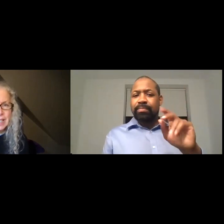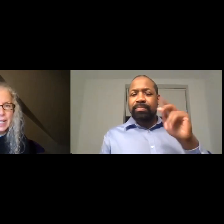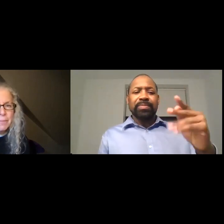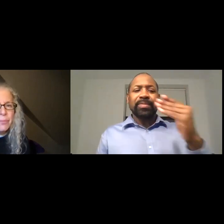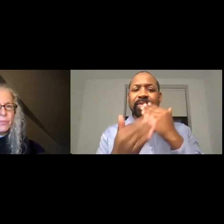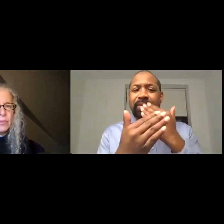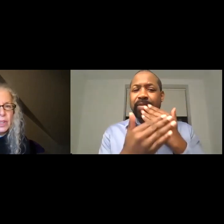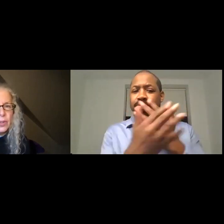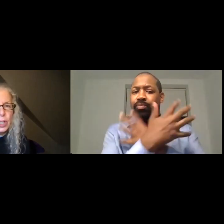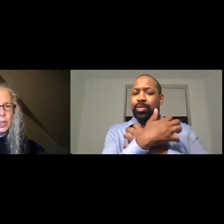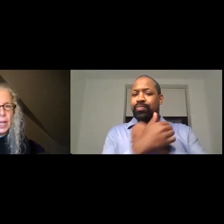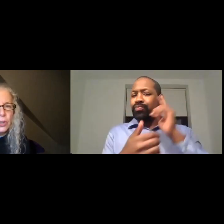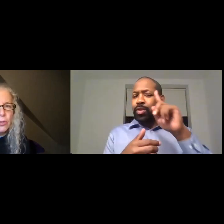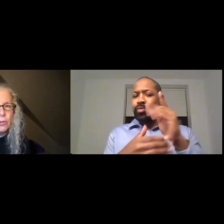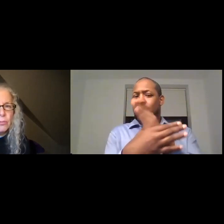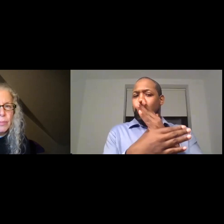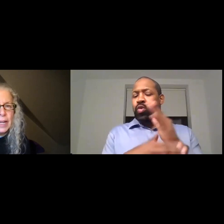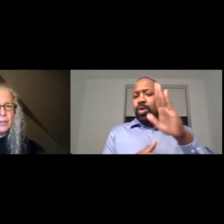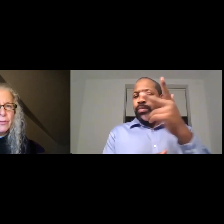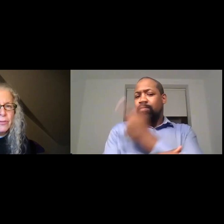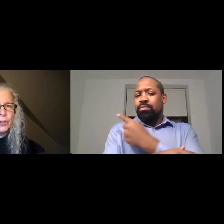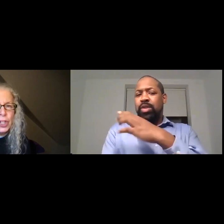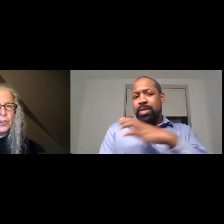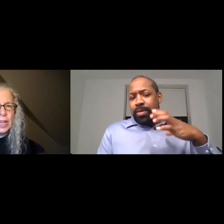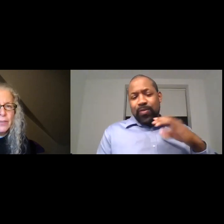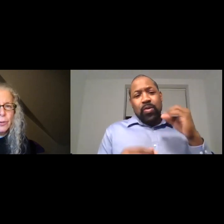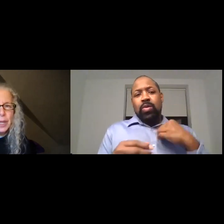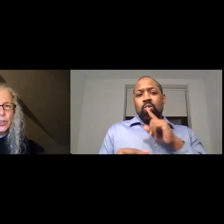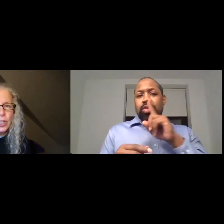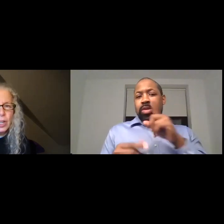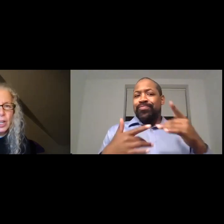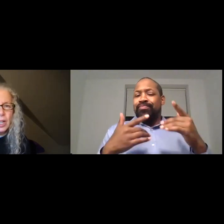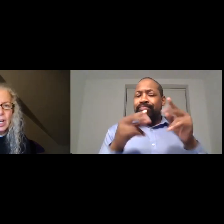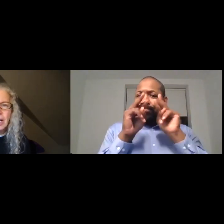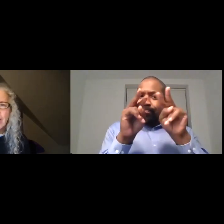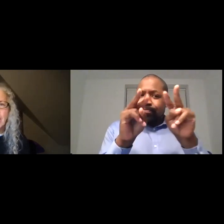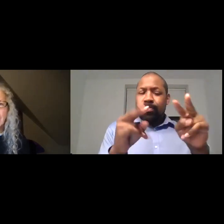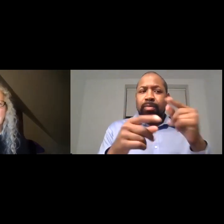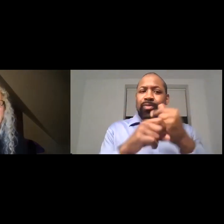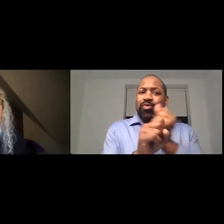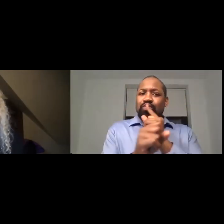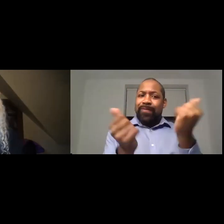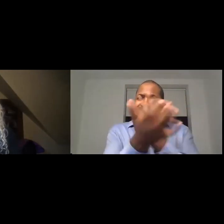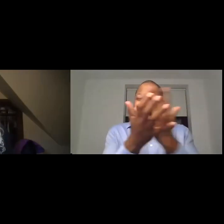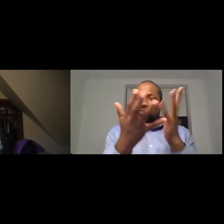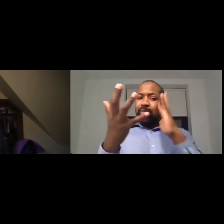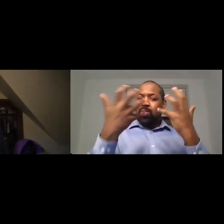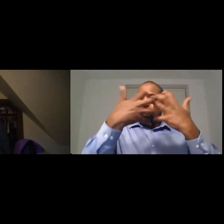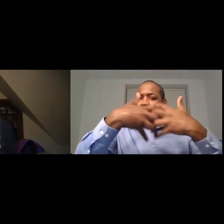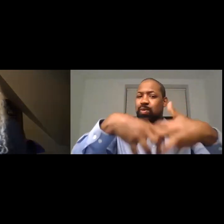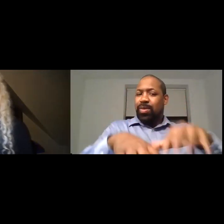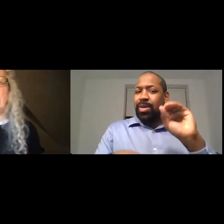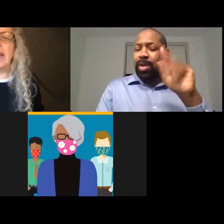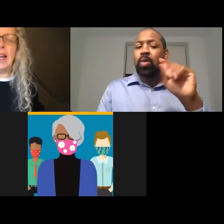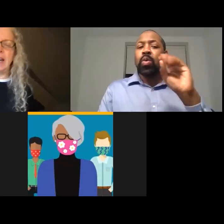Ernest is saying, very good. Thank you, Mike, for sharing that information. I really look forward